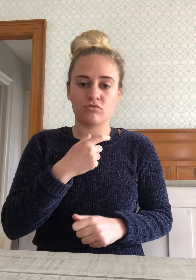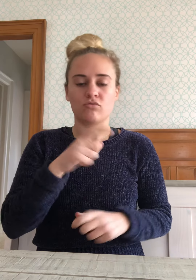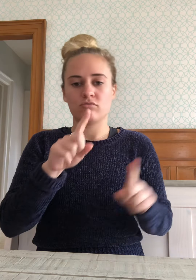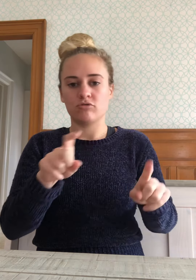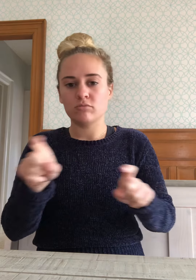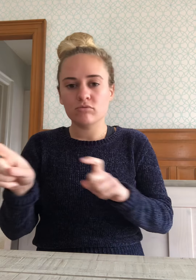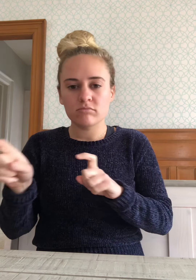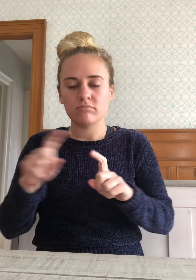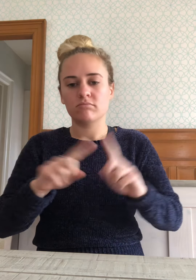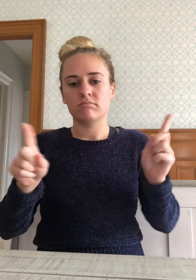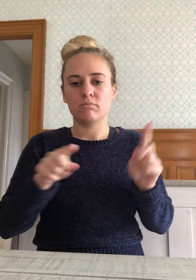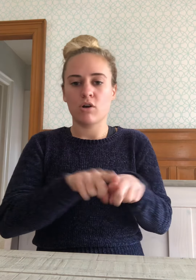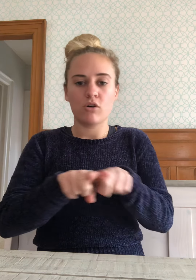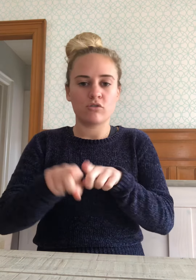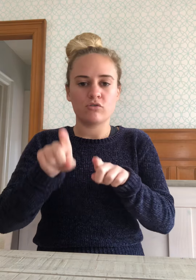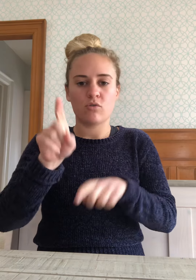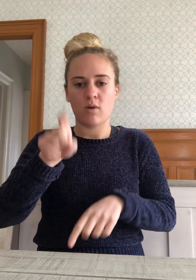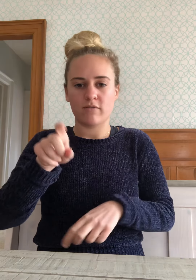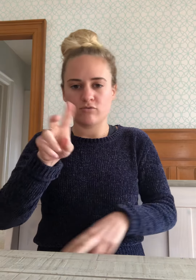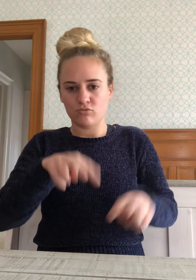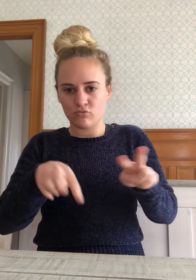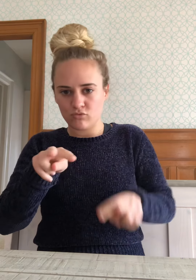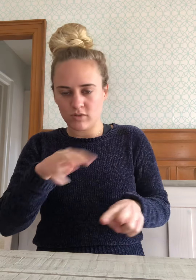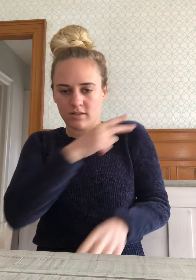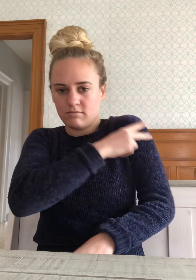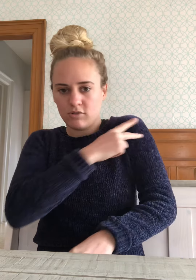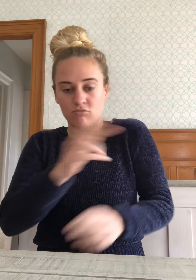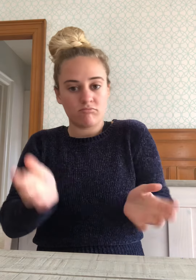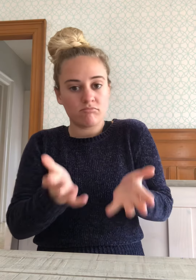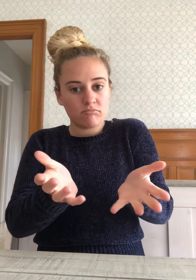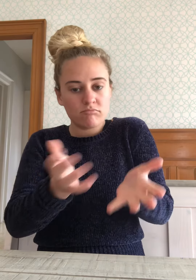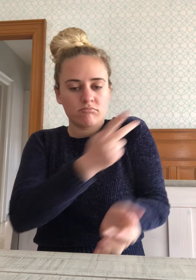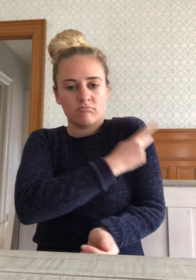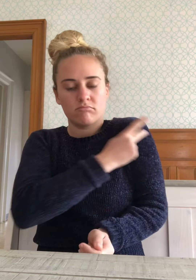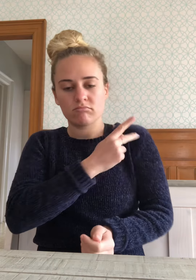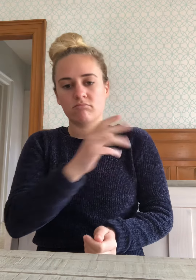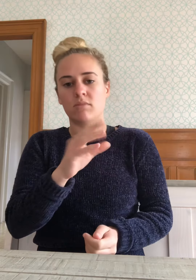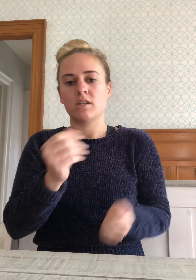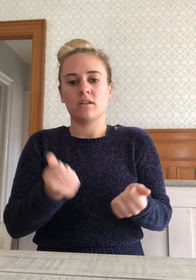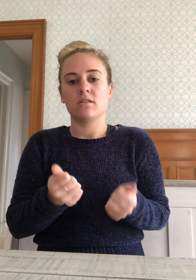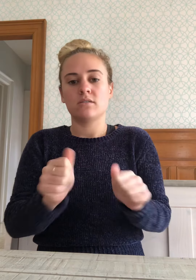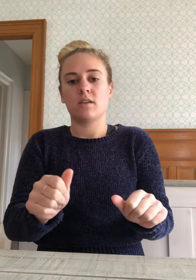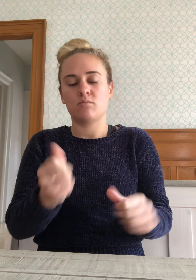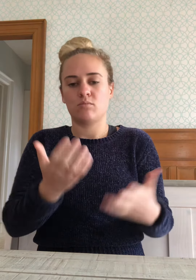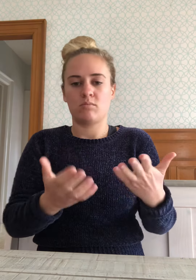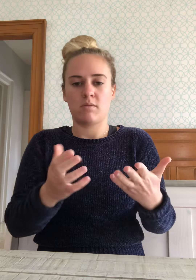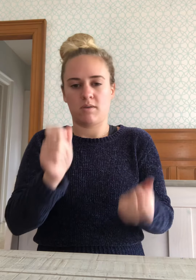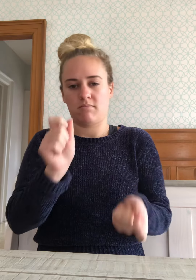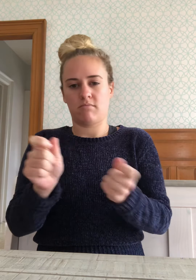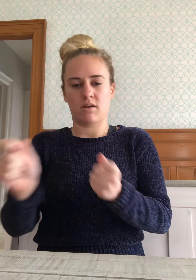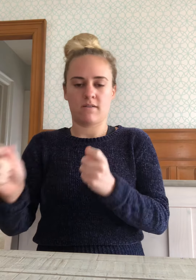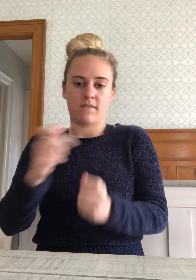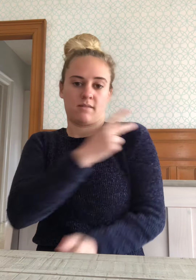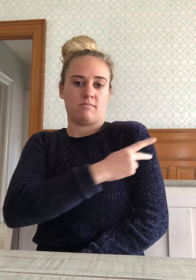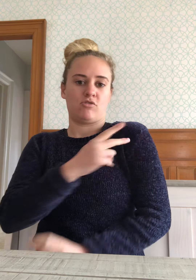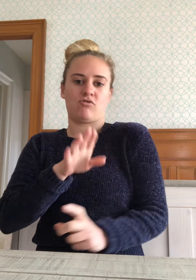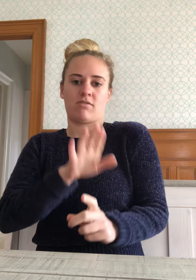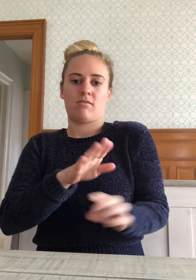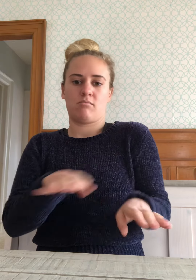to read the patient and encourage the patient and attempt to maybe even modify the patient's behavior and